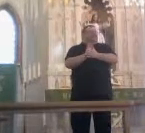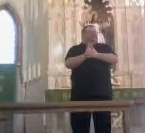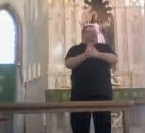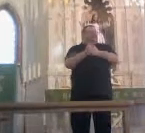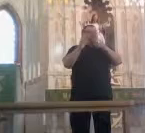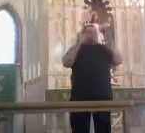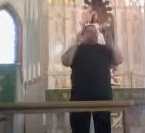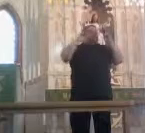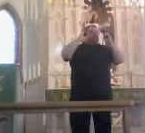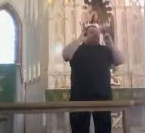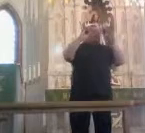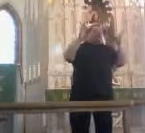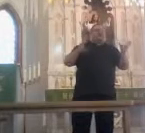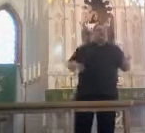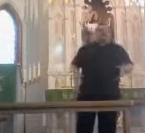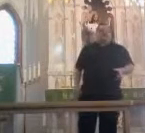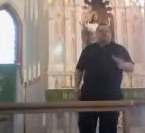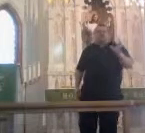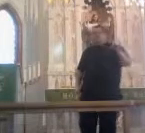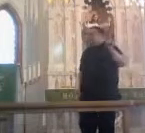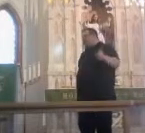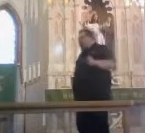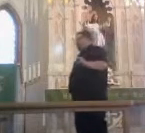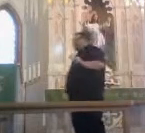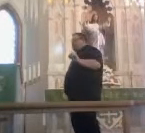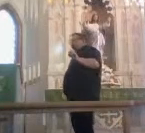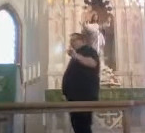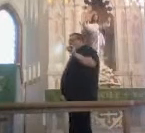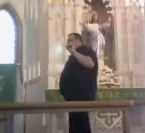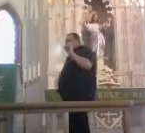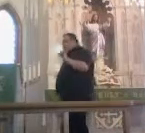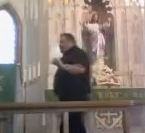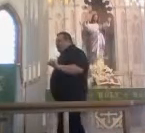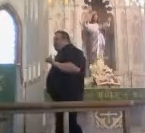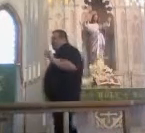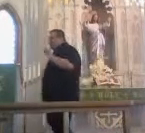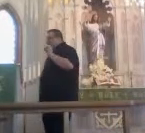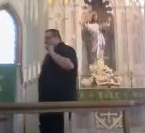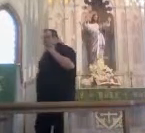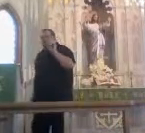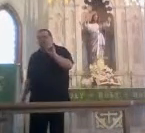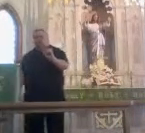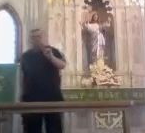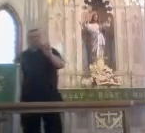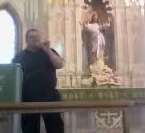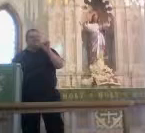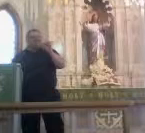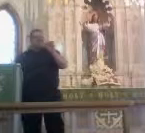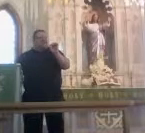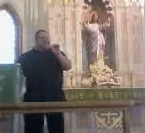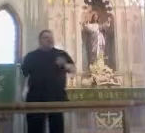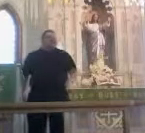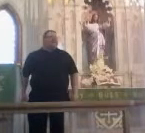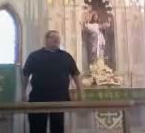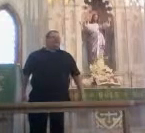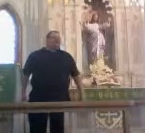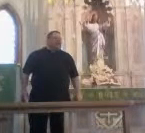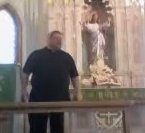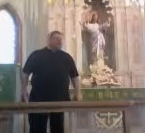for anyone to jump up and shout out the answer. But here's the question. What was your worst day